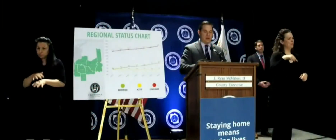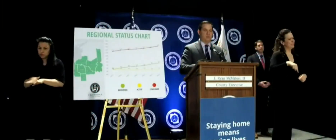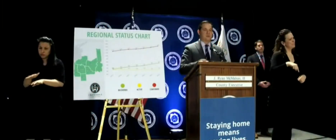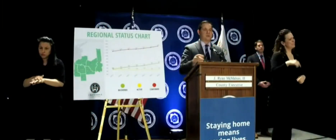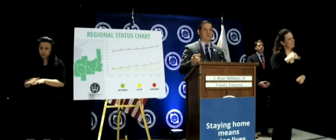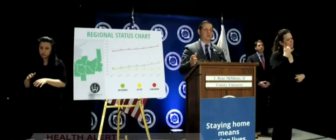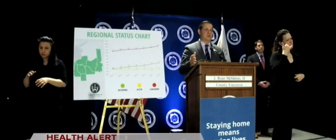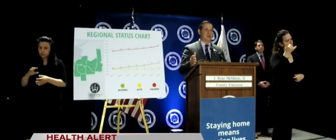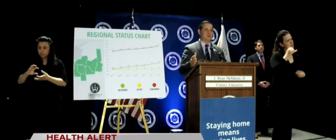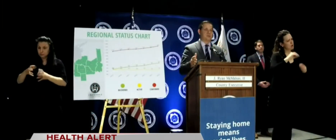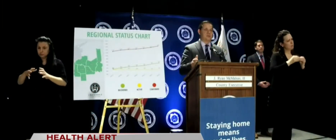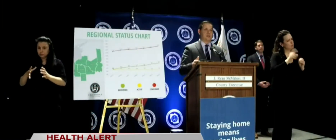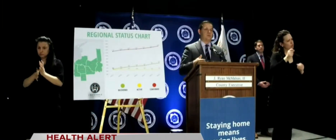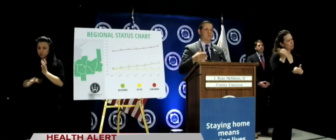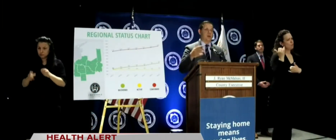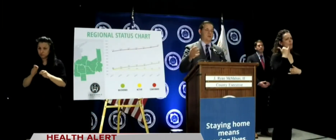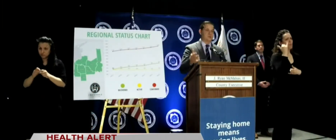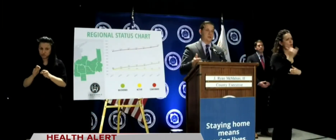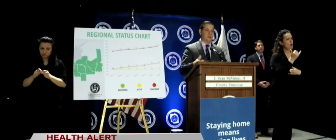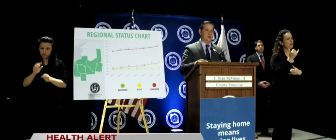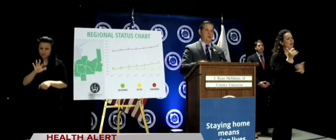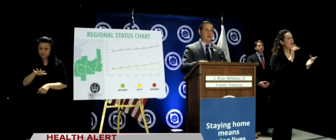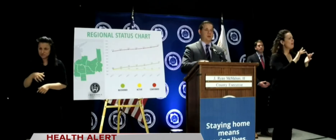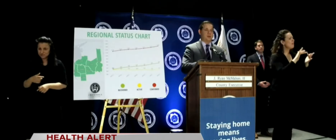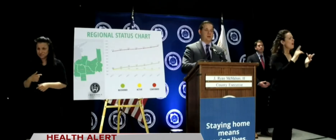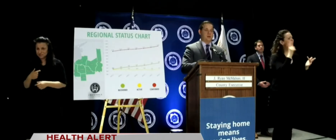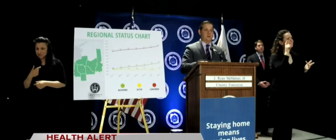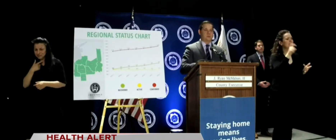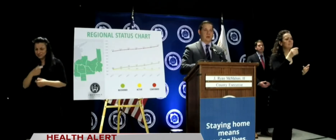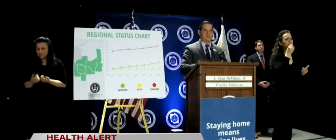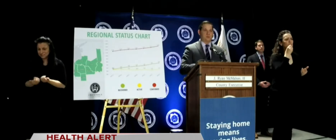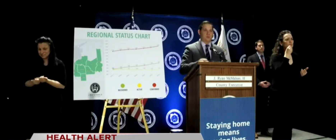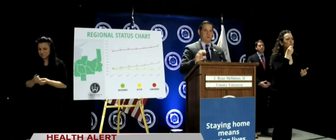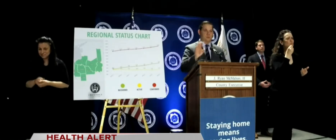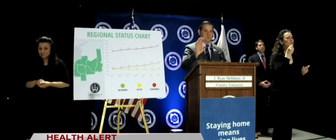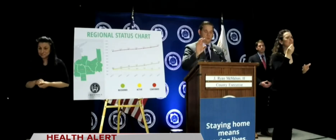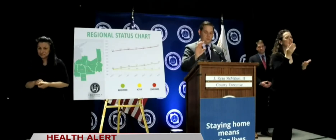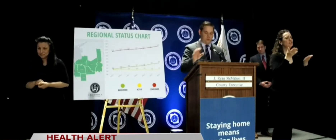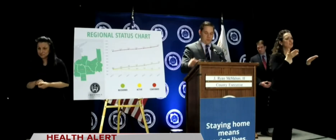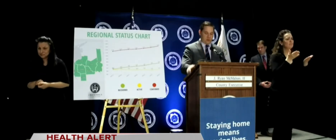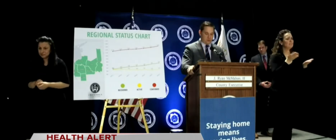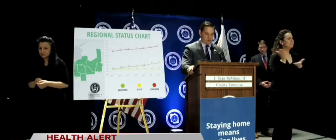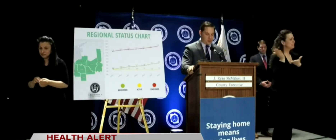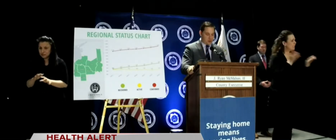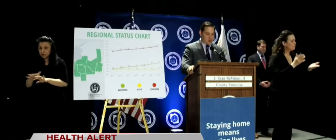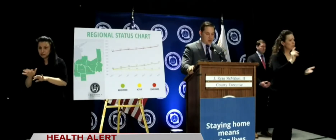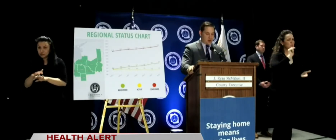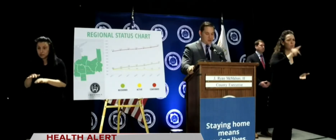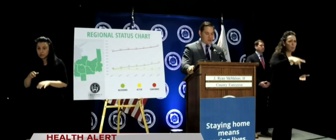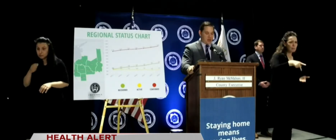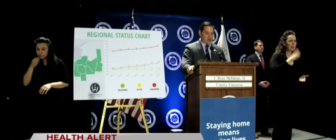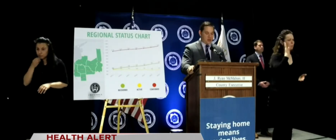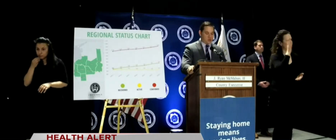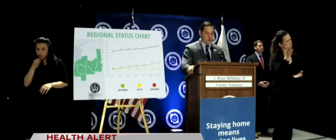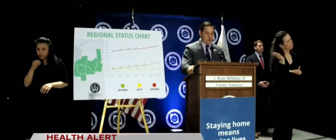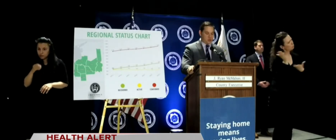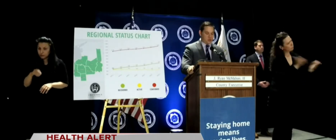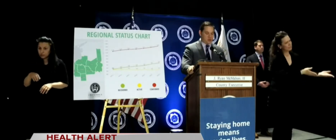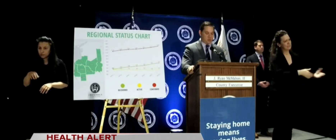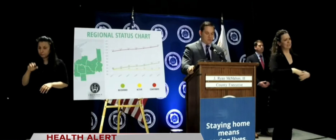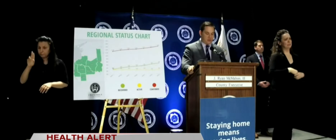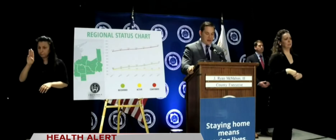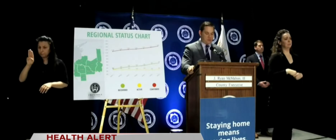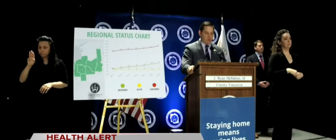you need help with somebody, reach out to us today. A food pantry is getting low. They called us, we got food to the food pantry. Child Care